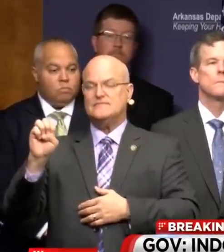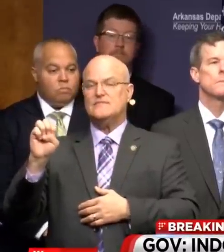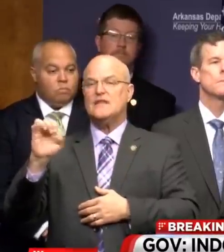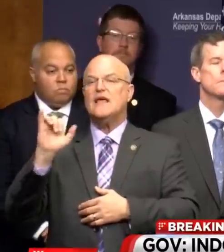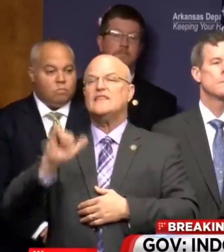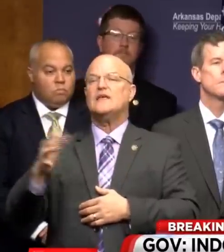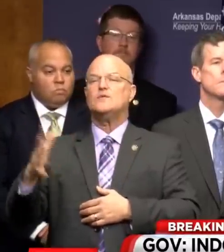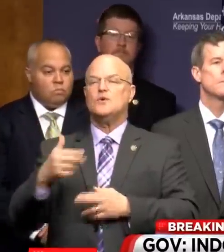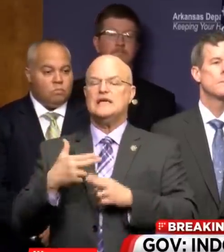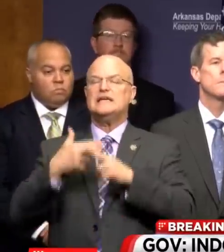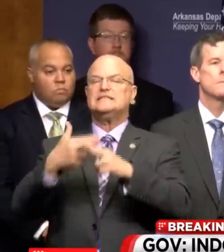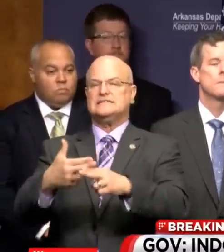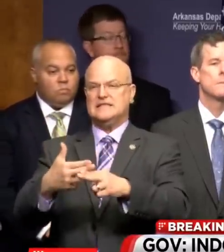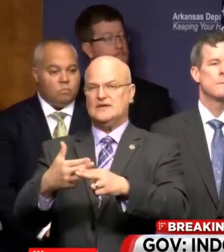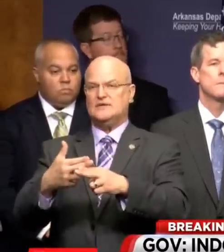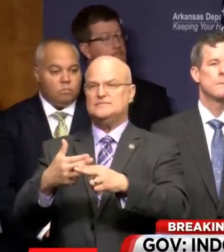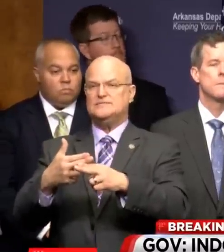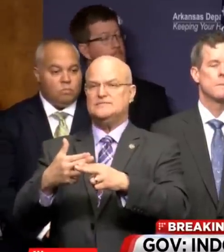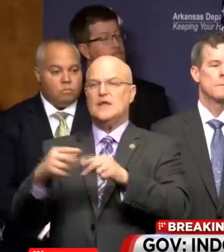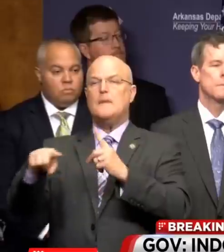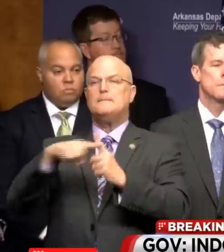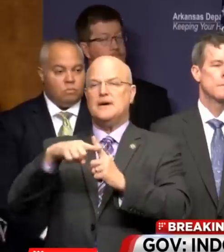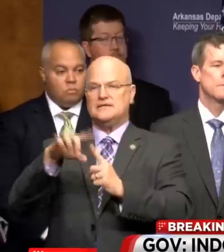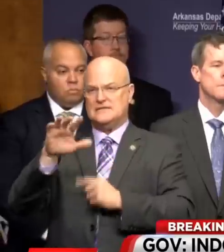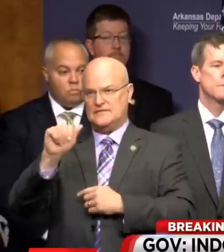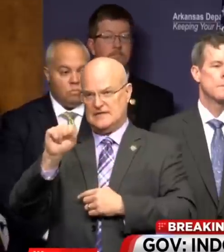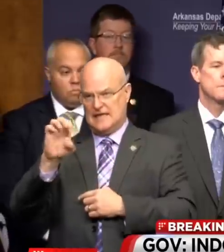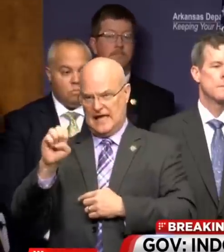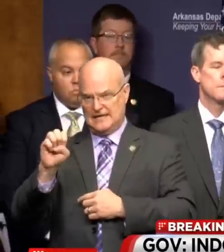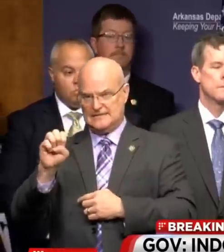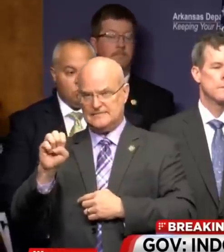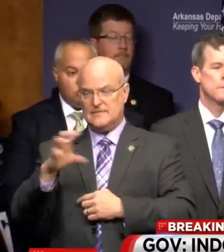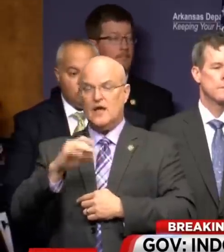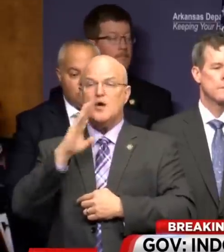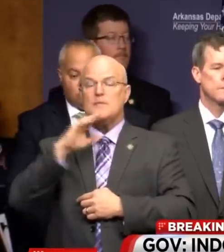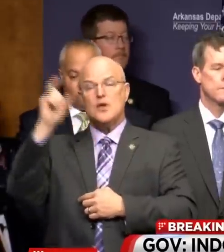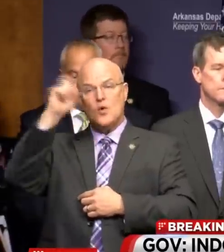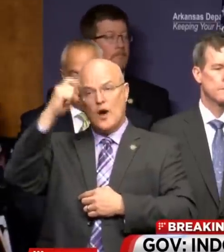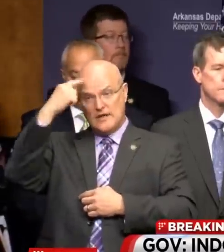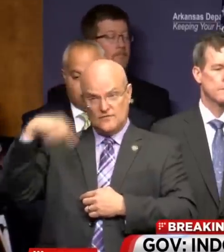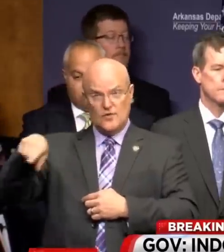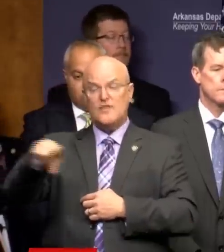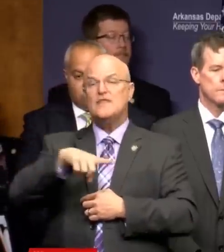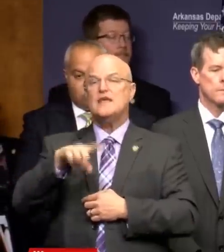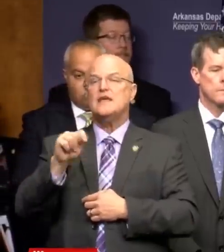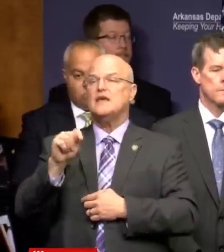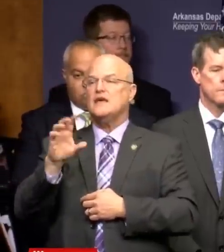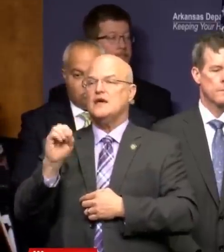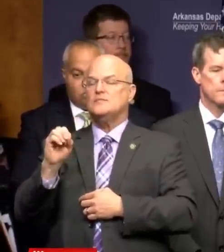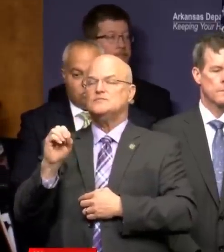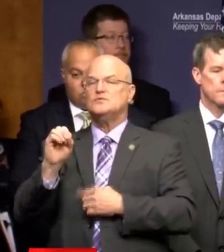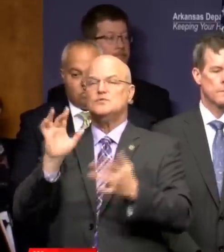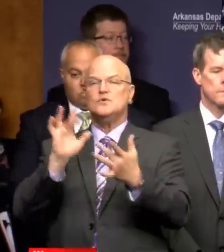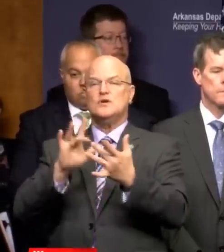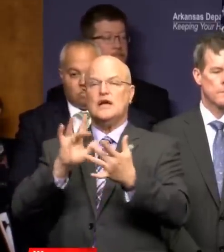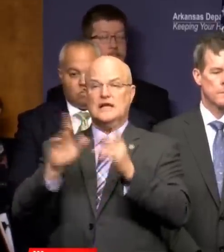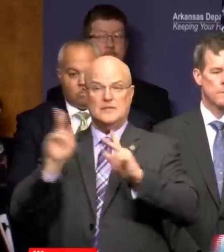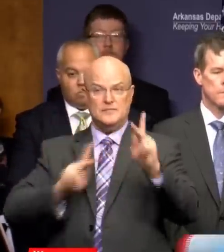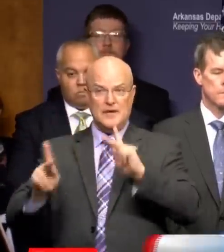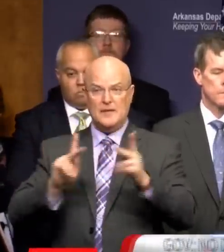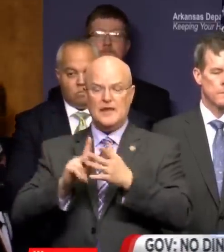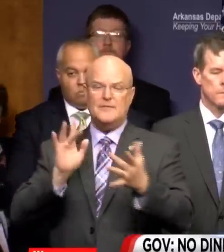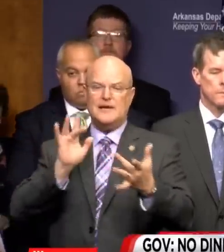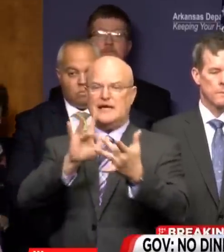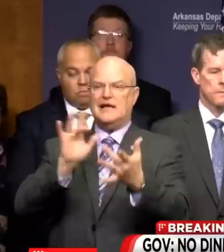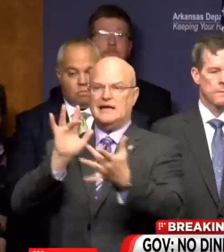Then that's what we consider a positive case, and it would be wise for them to contact the people that they've